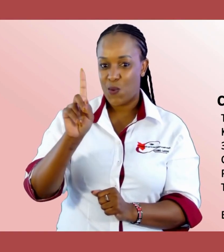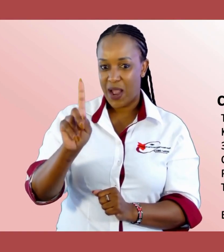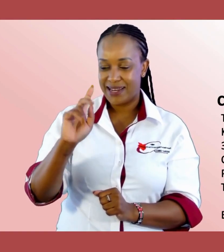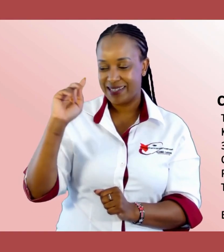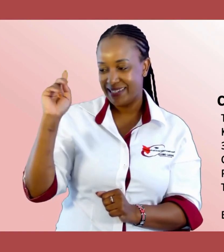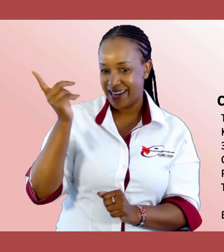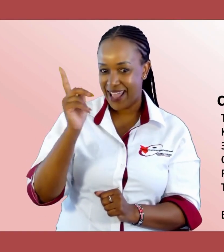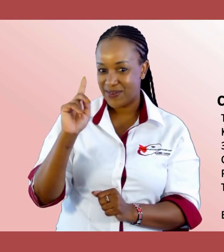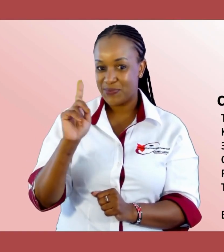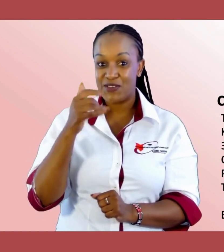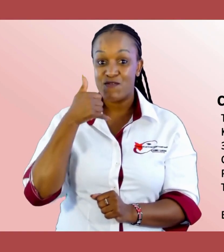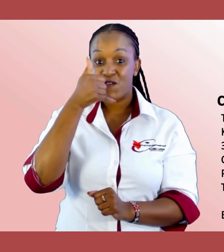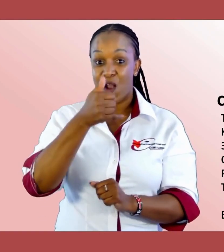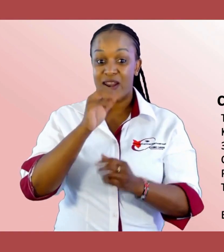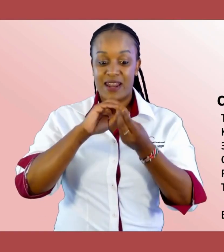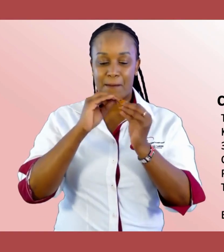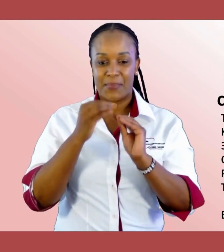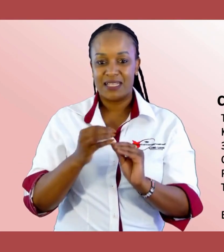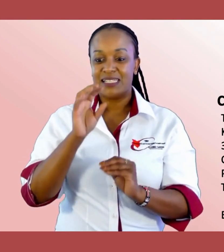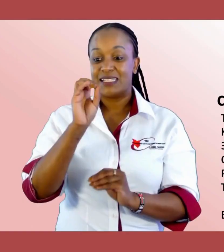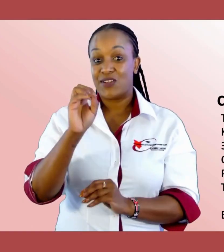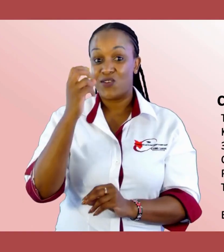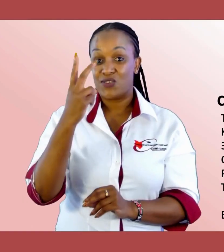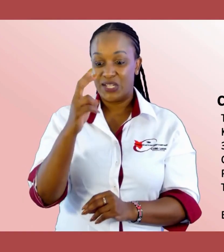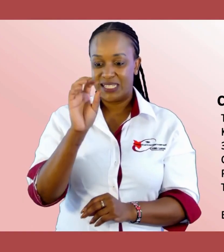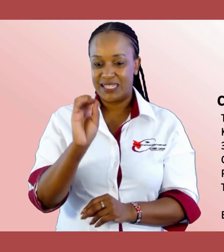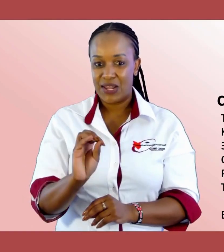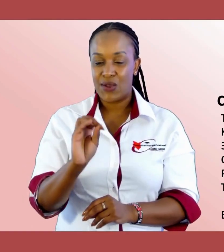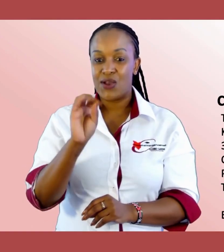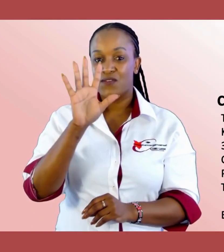105166-00101, Nairobi. Telephone